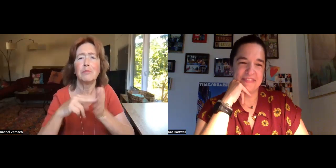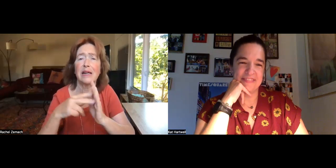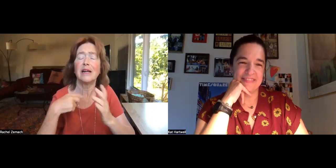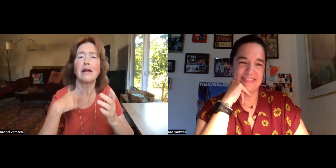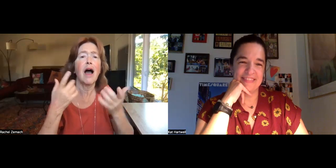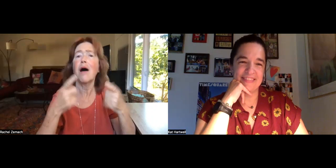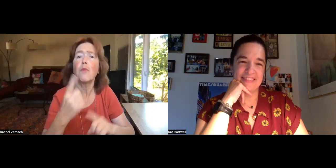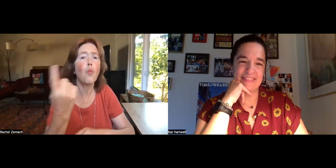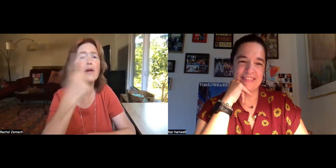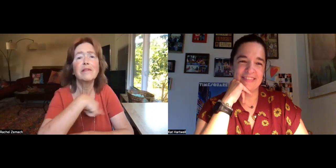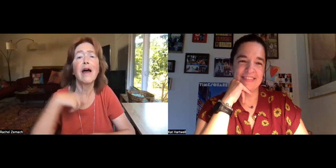Me one day.